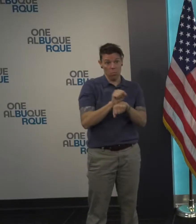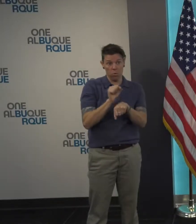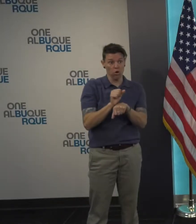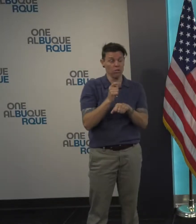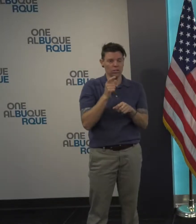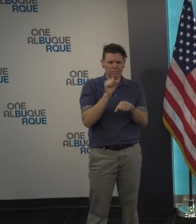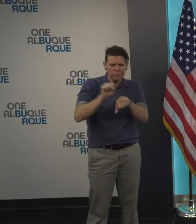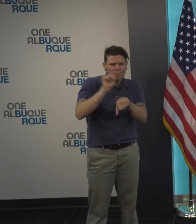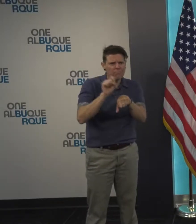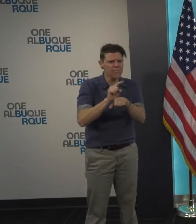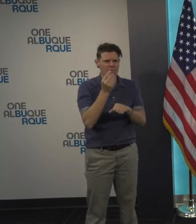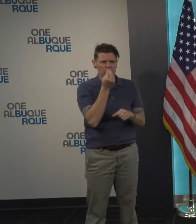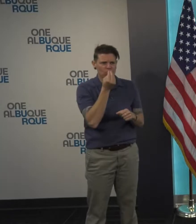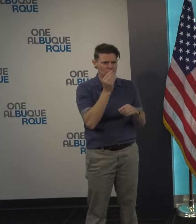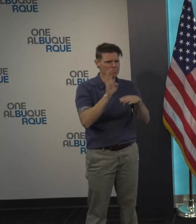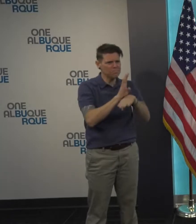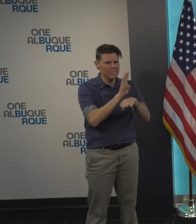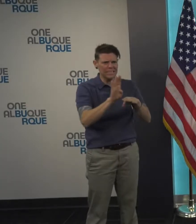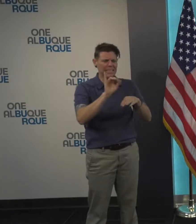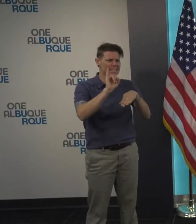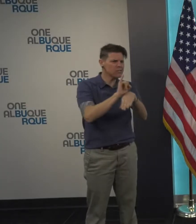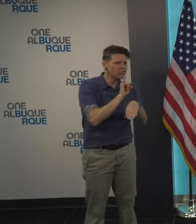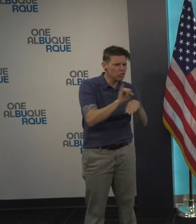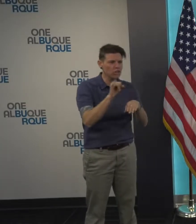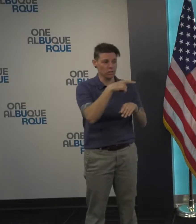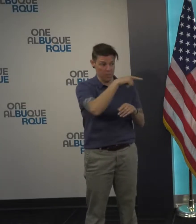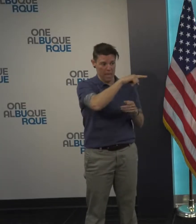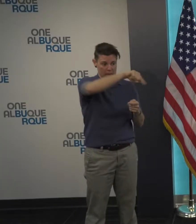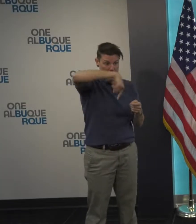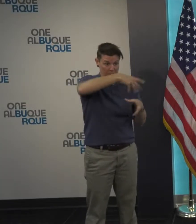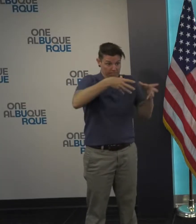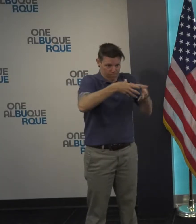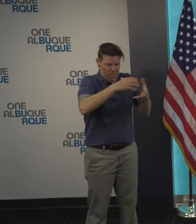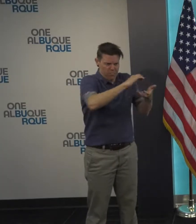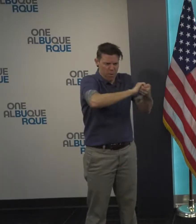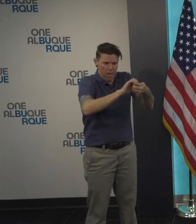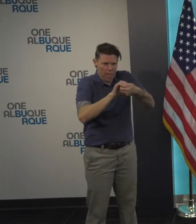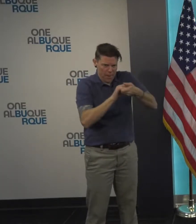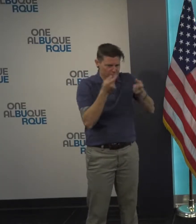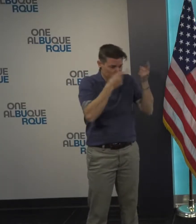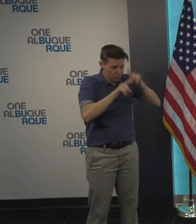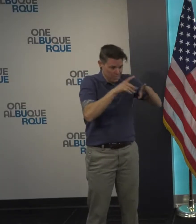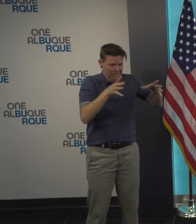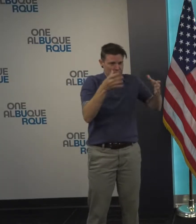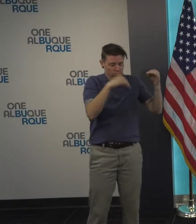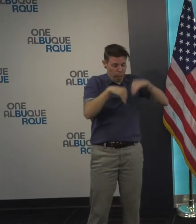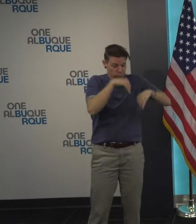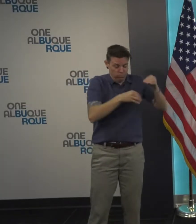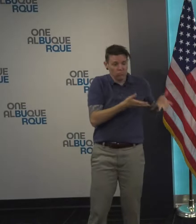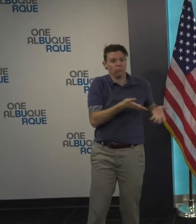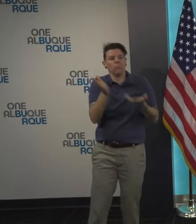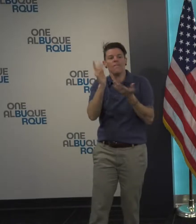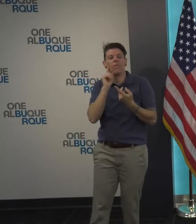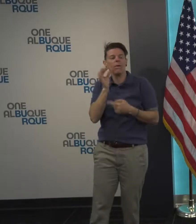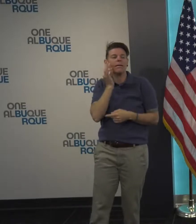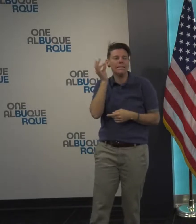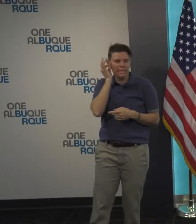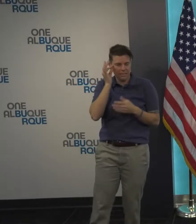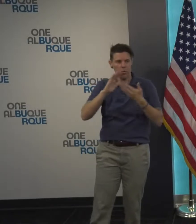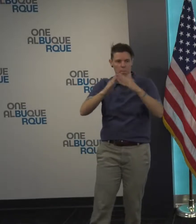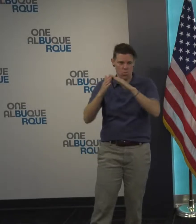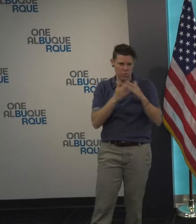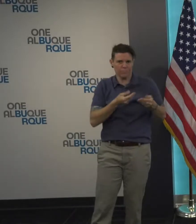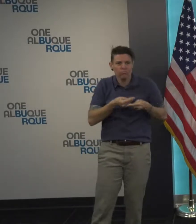together to supply the Native American communities across the state. And so this is all about getting food to these areas out on